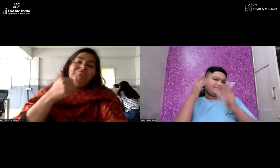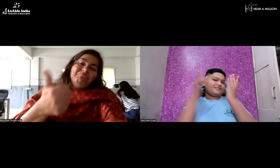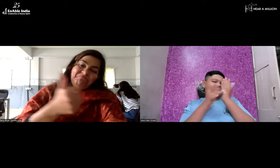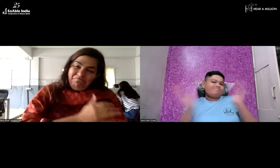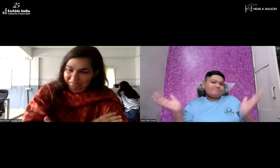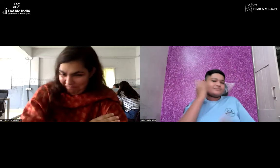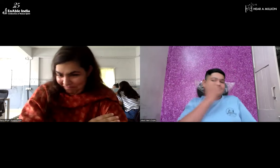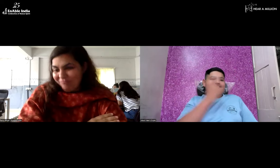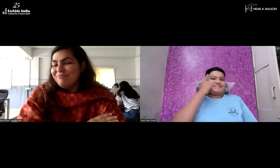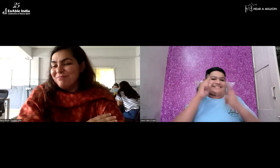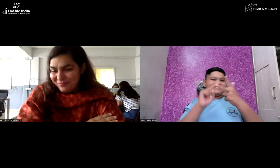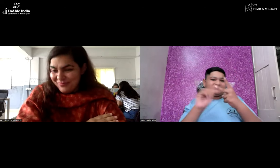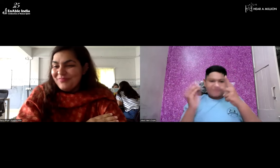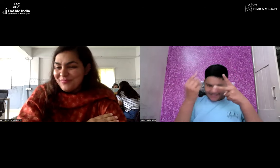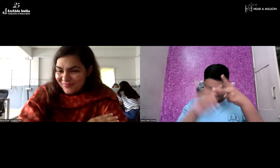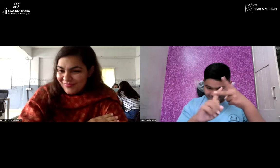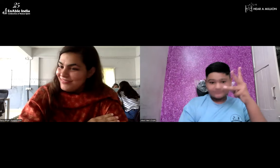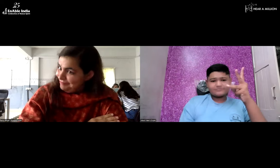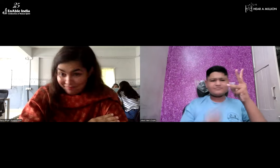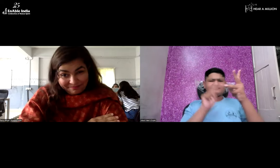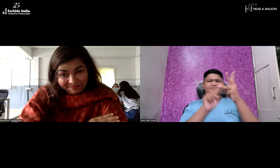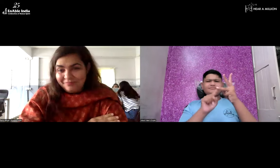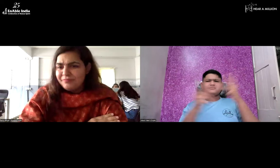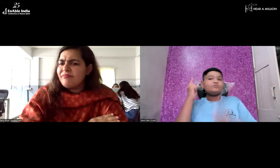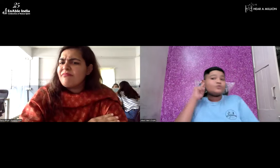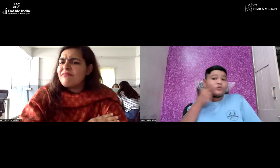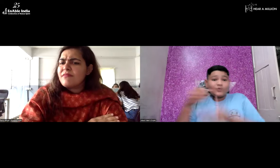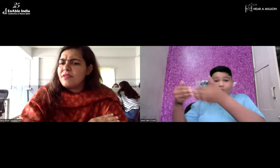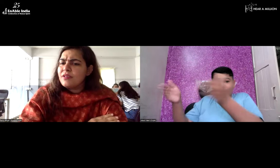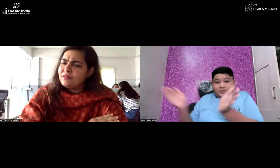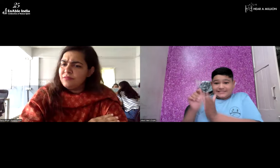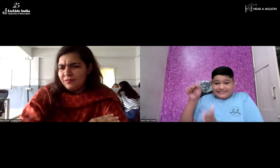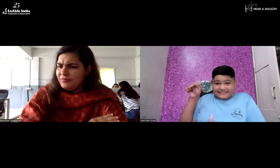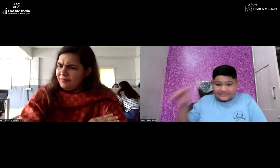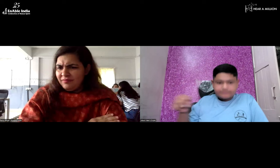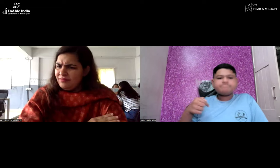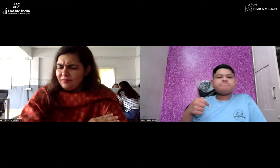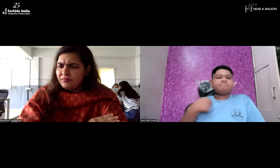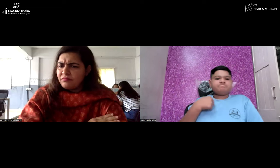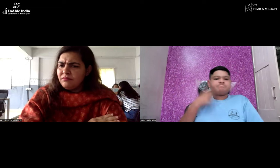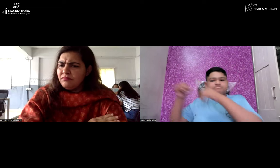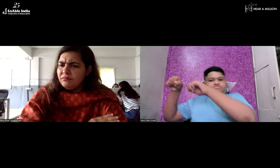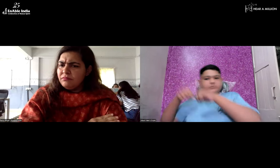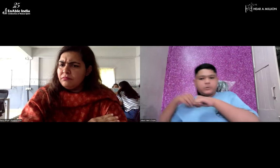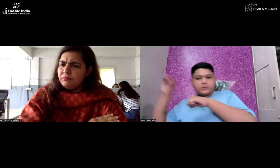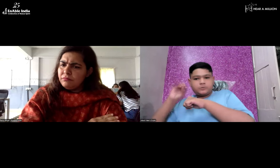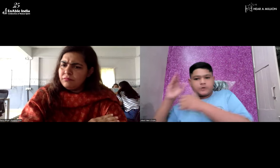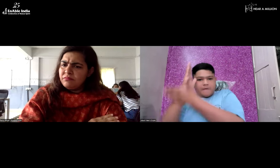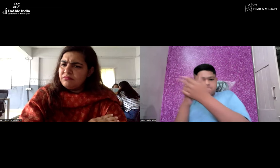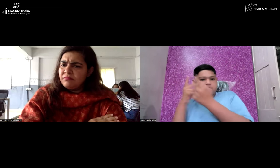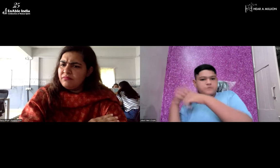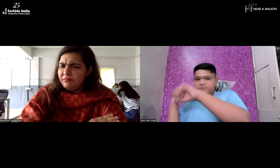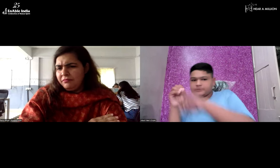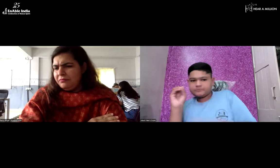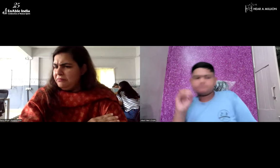along. And for deaf people, I would suggest that when you meet hearing people, they always start speaking and they say it's very difficult to sign